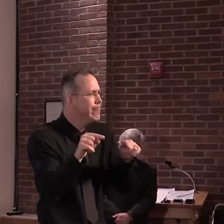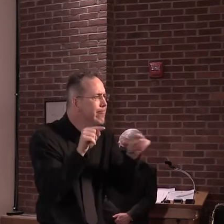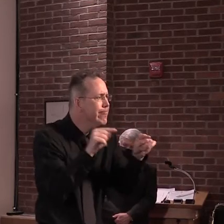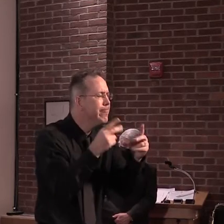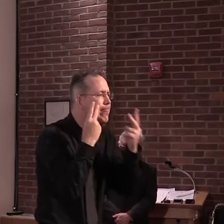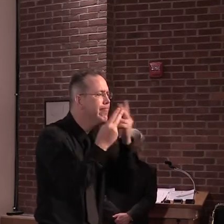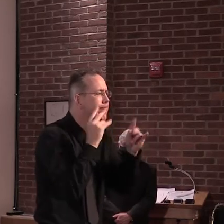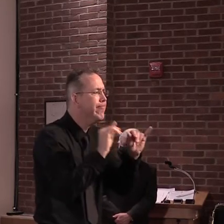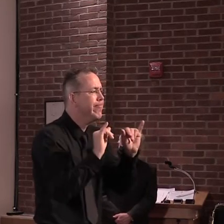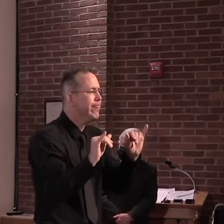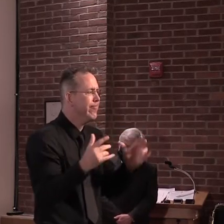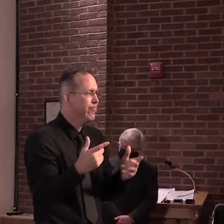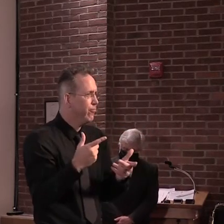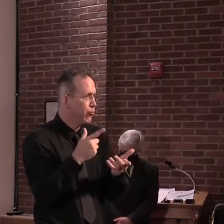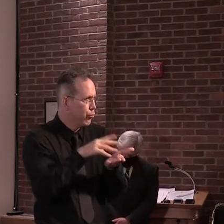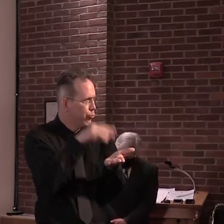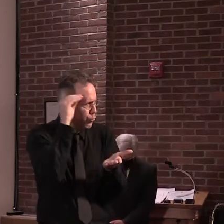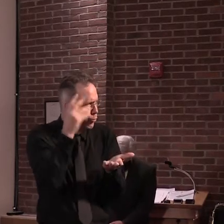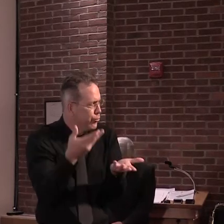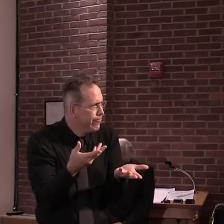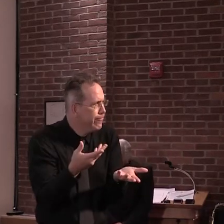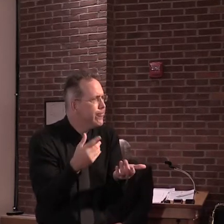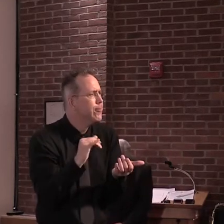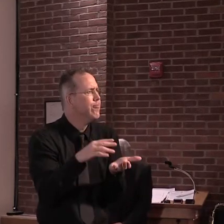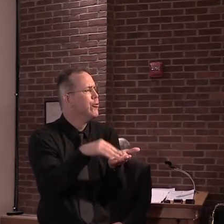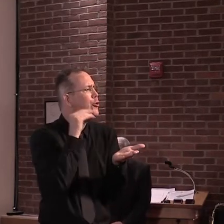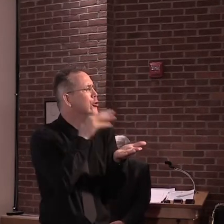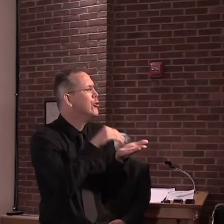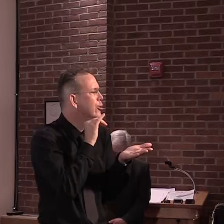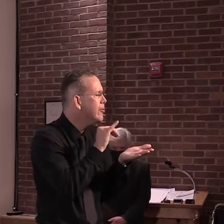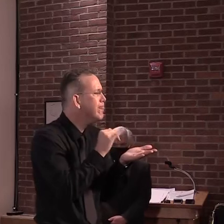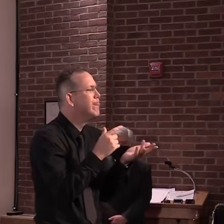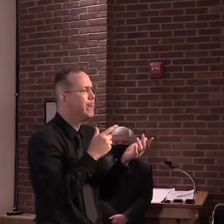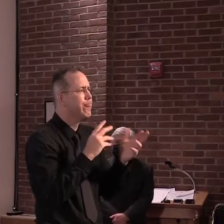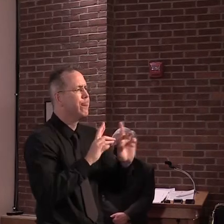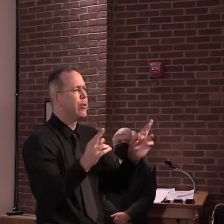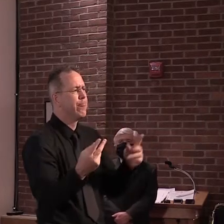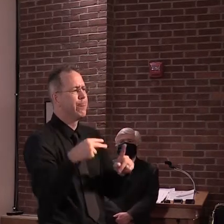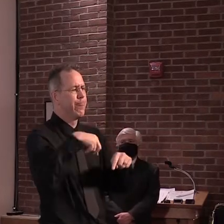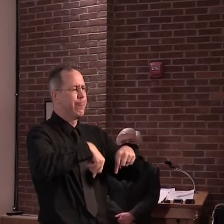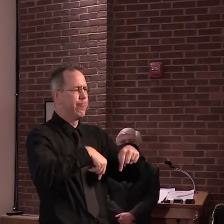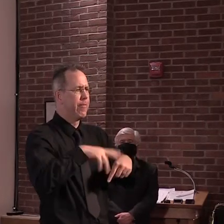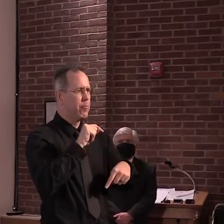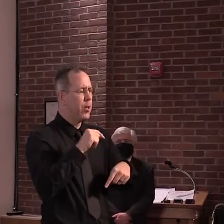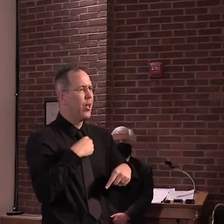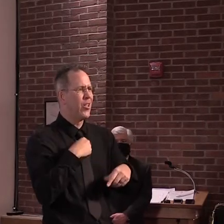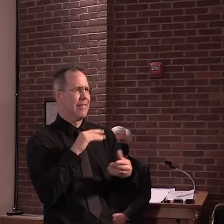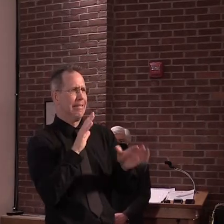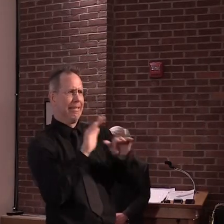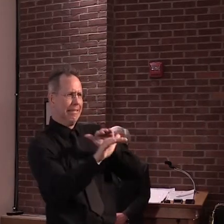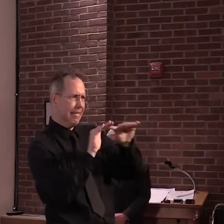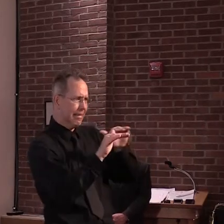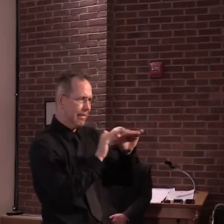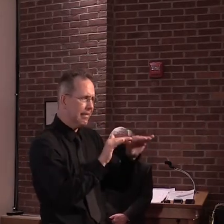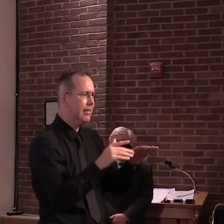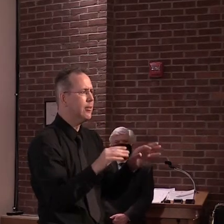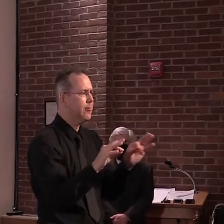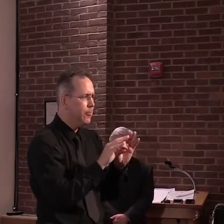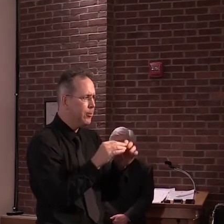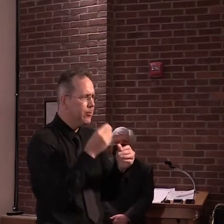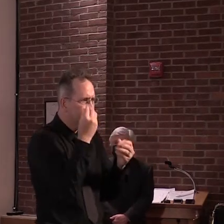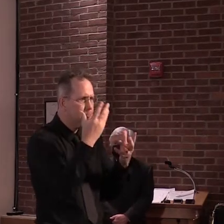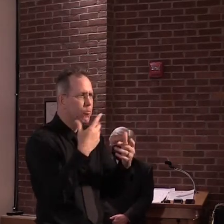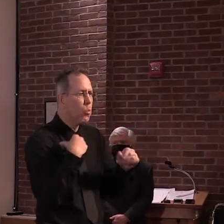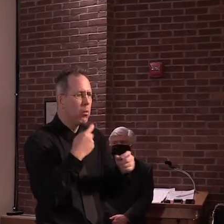clear part of our new reality, and it will come to pass. We will actually get through all of this, but we need to actually continue to pay